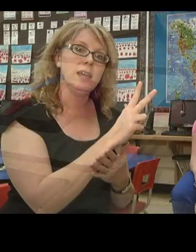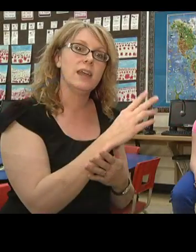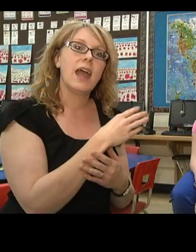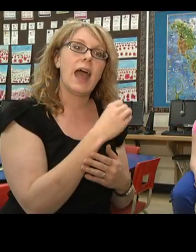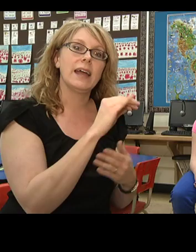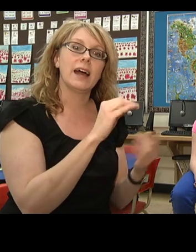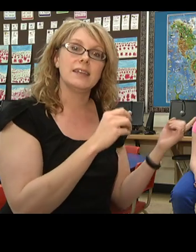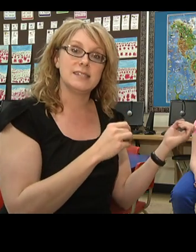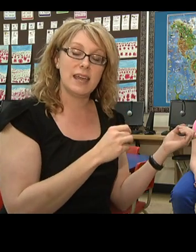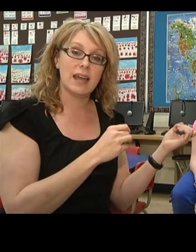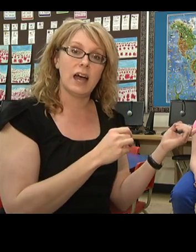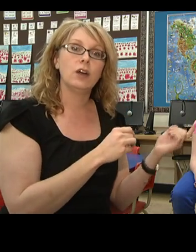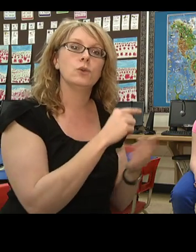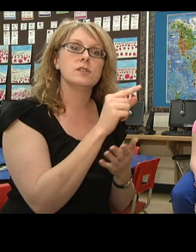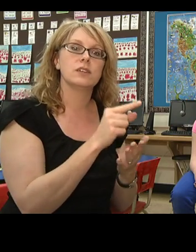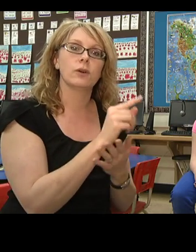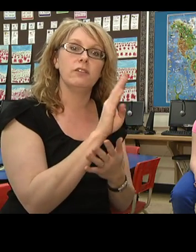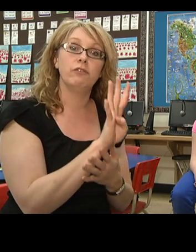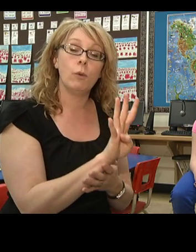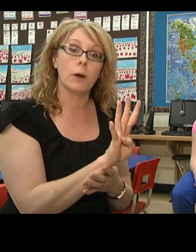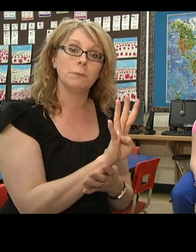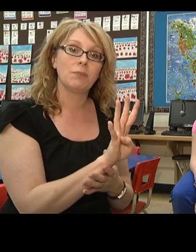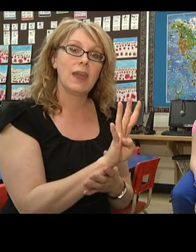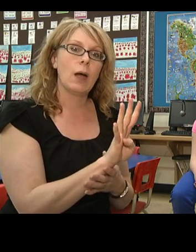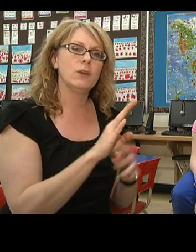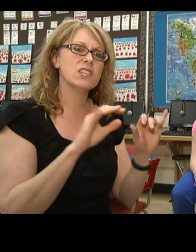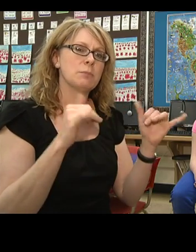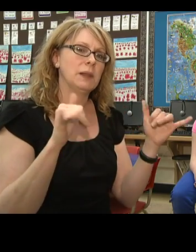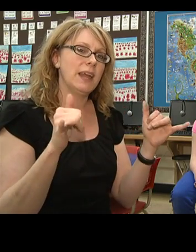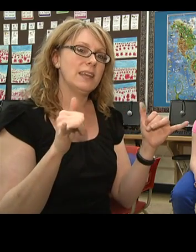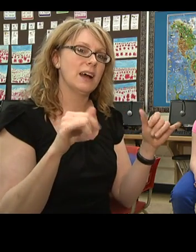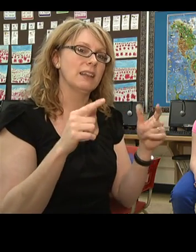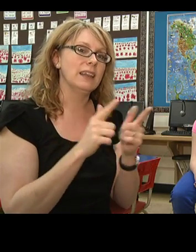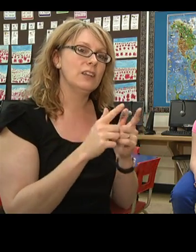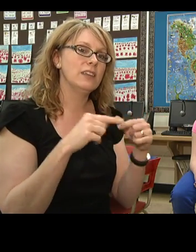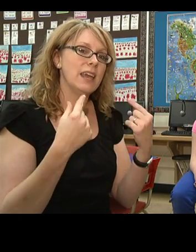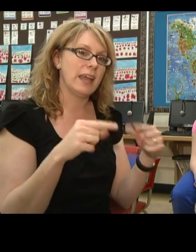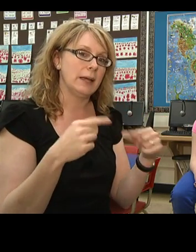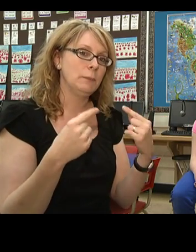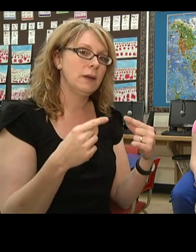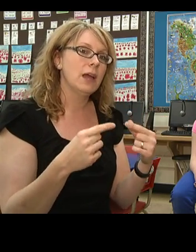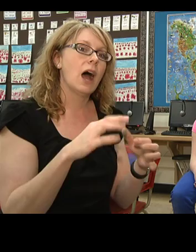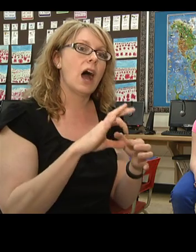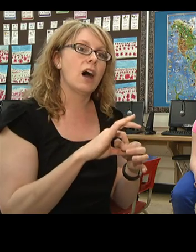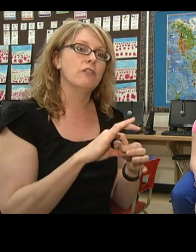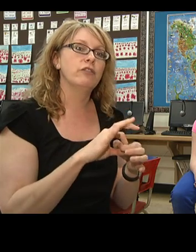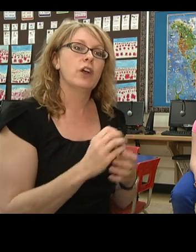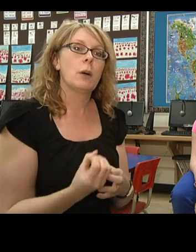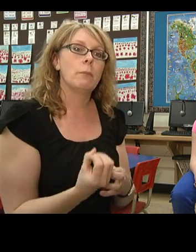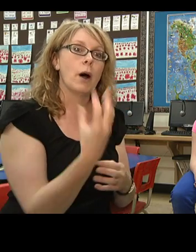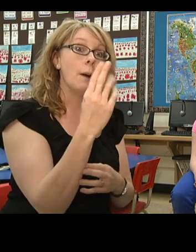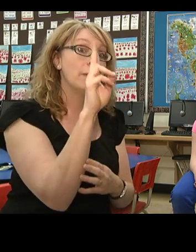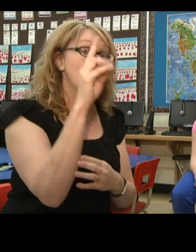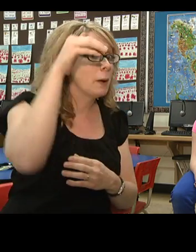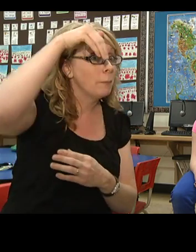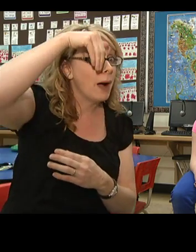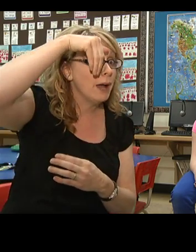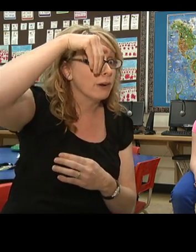and Isaiah who's in grade four and we just played a little game of pop-up pirate